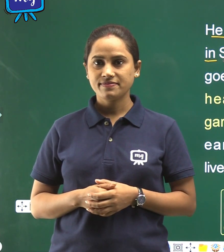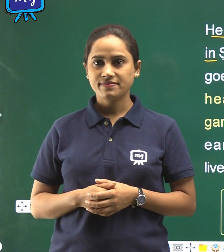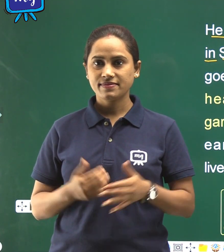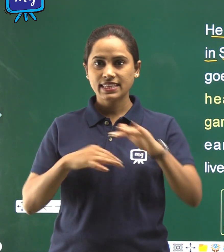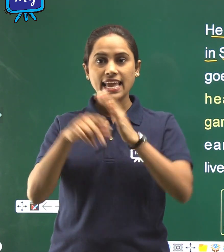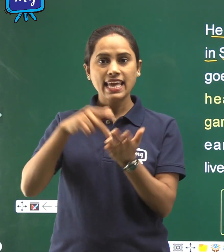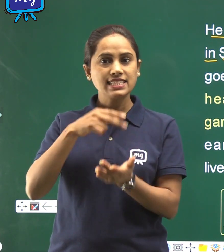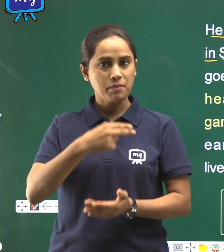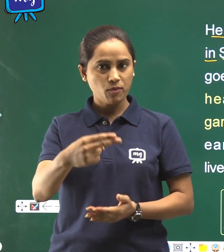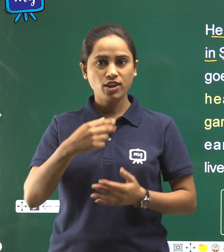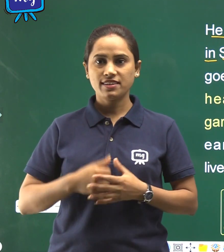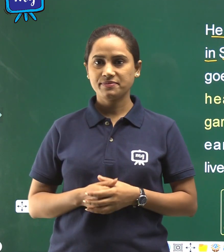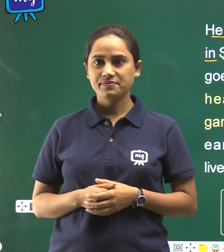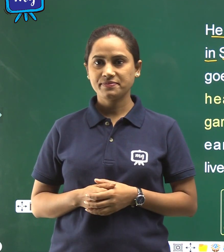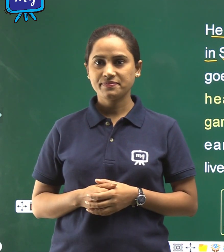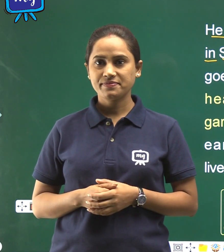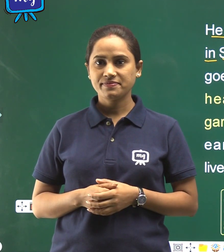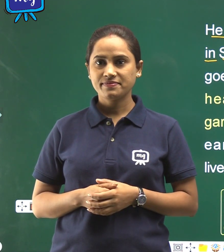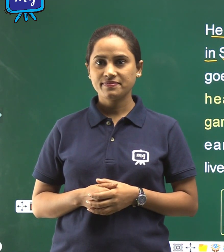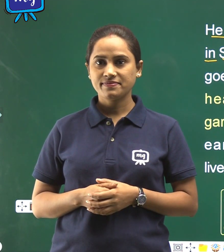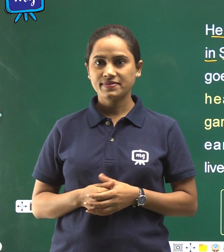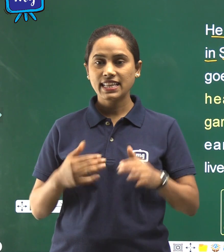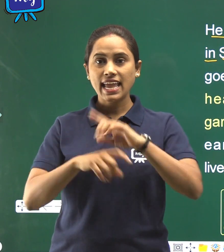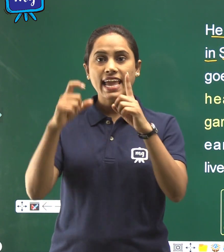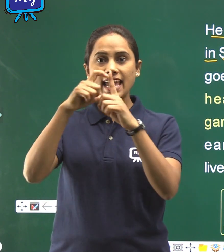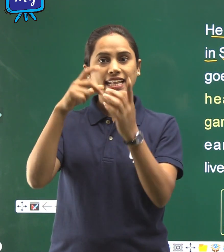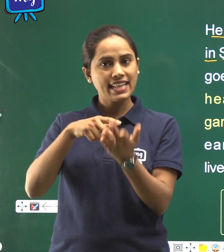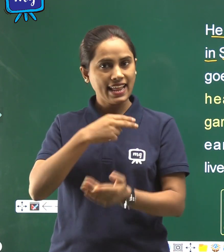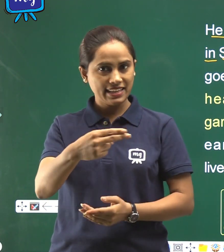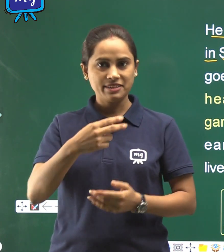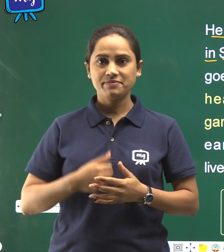in Simapuri in Delhi